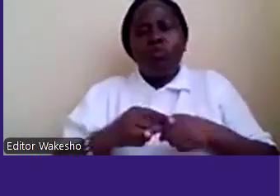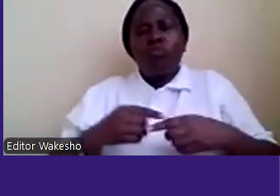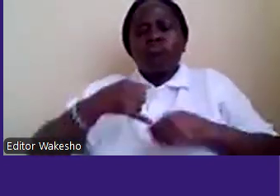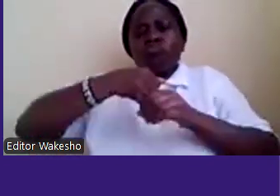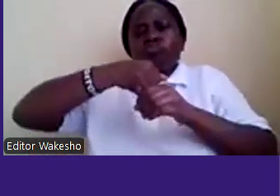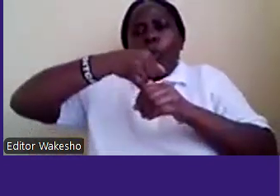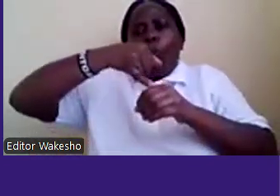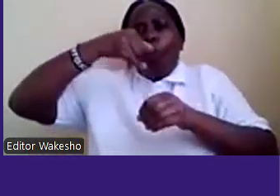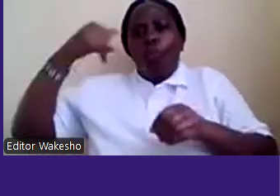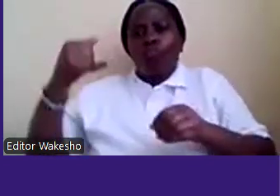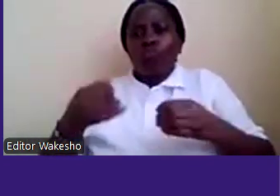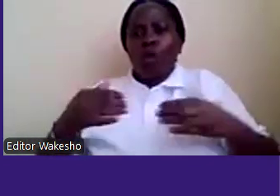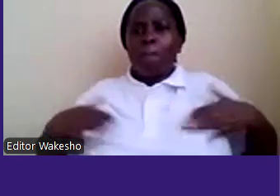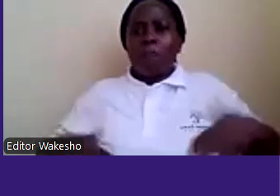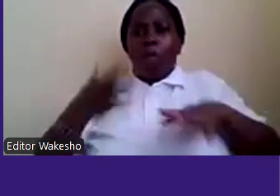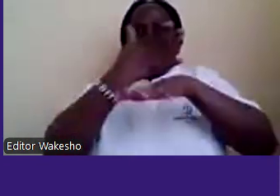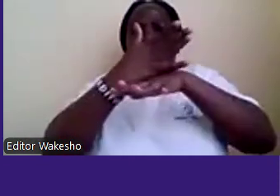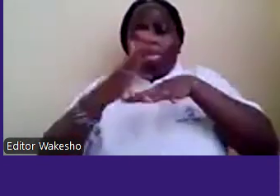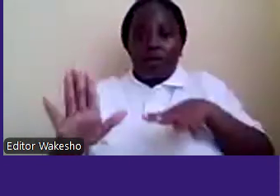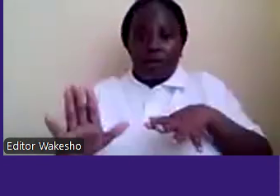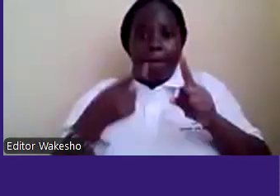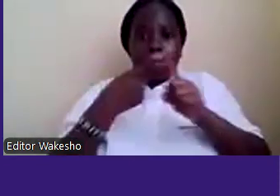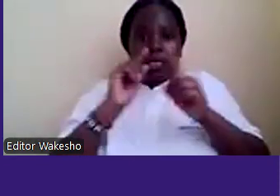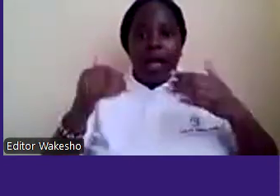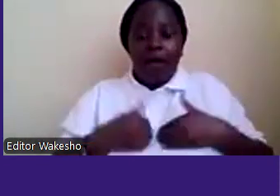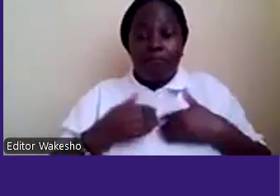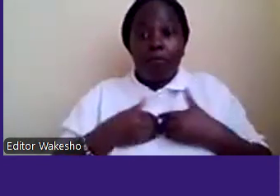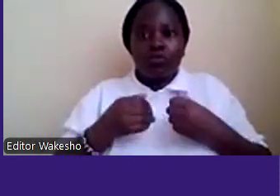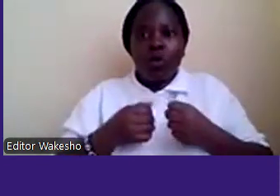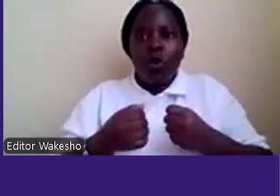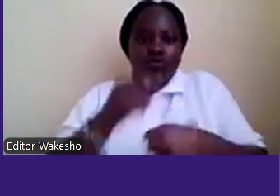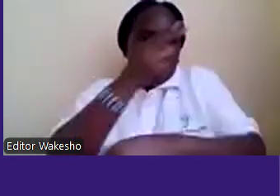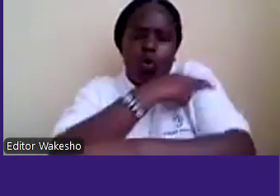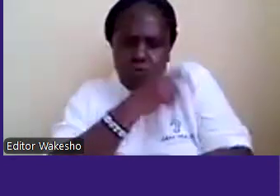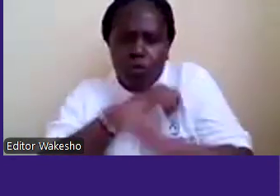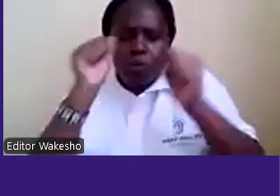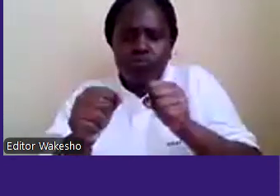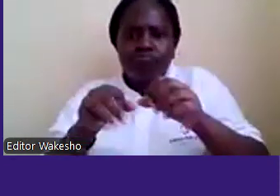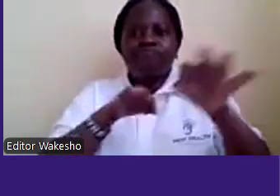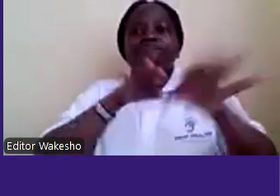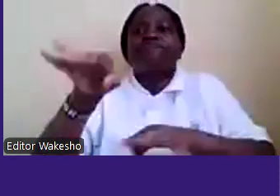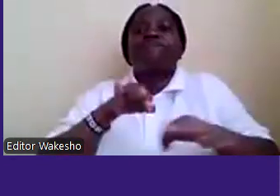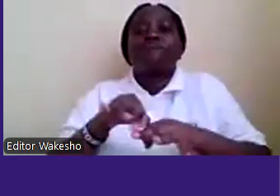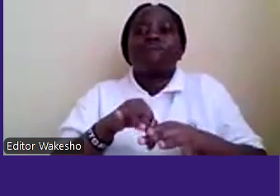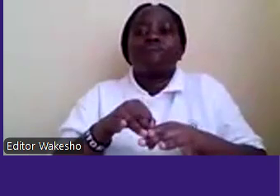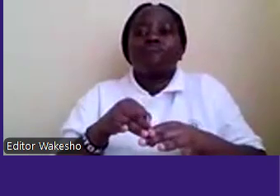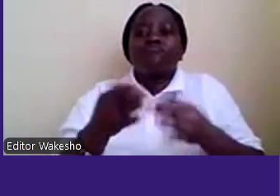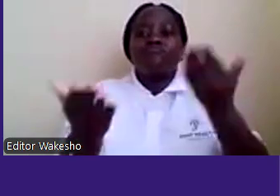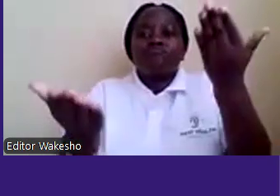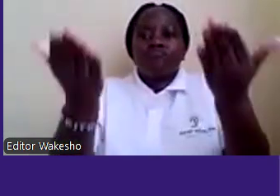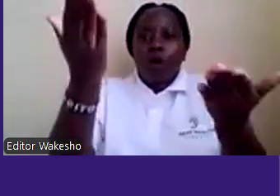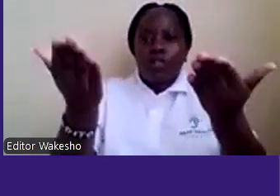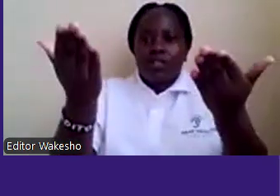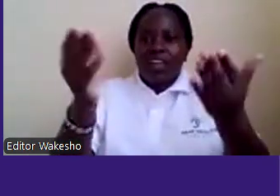certain parameters now clinically to be able to tell how much weight the patient loses to cause us